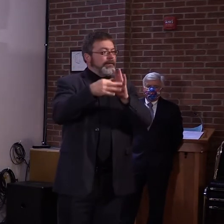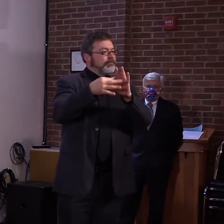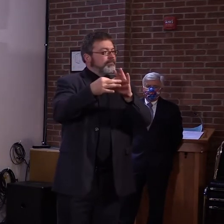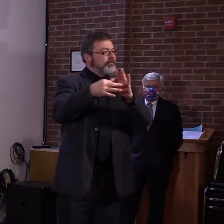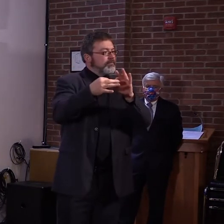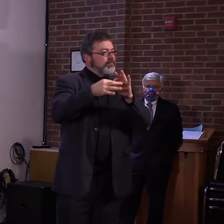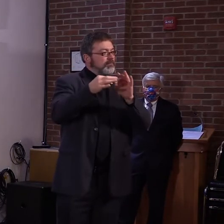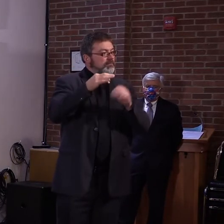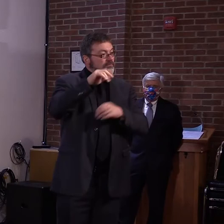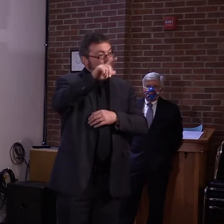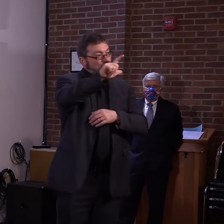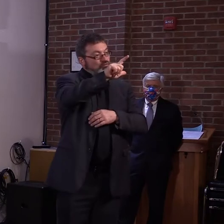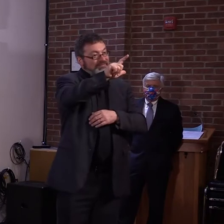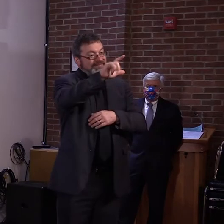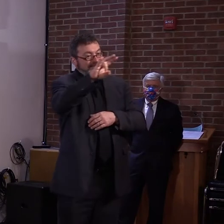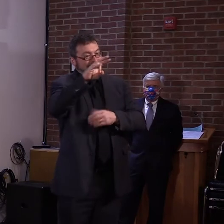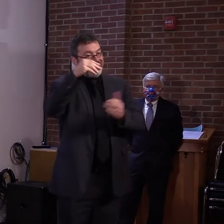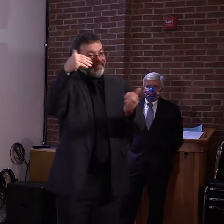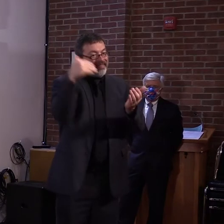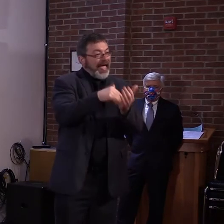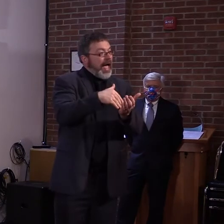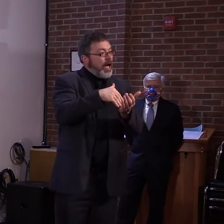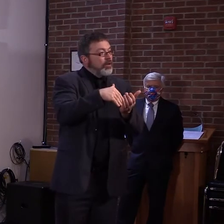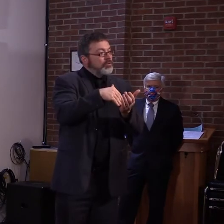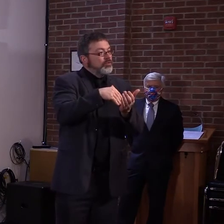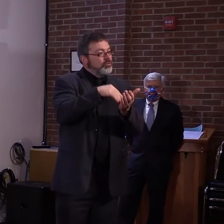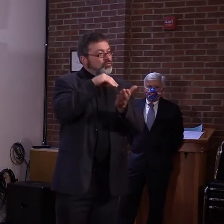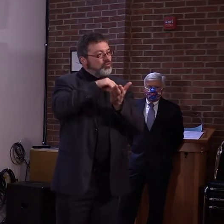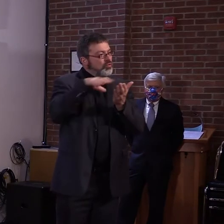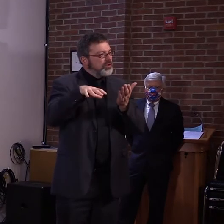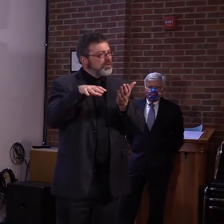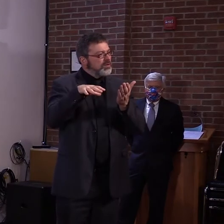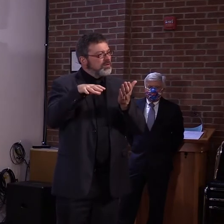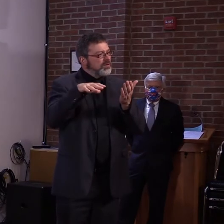27,000 tests of college students. That's in the today's deck.